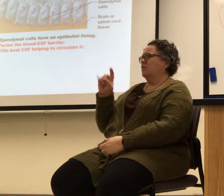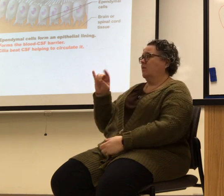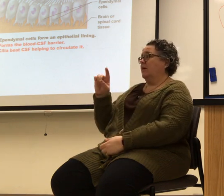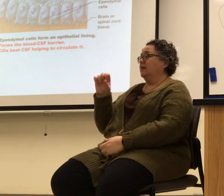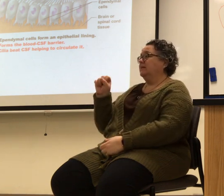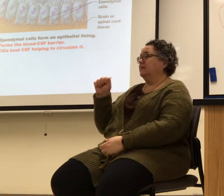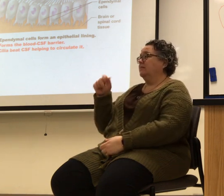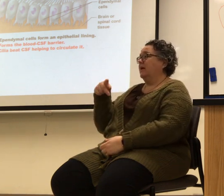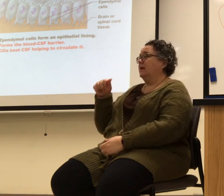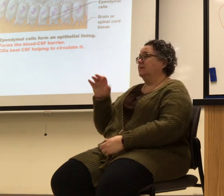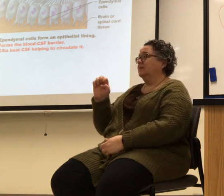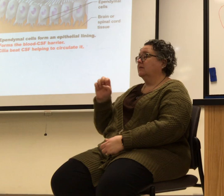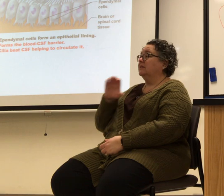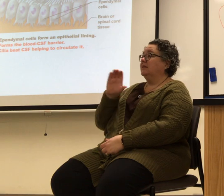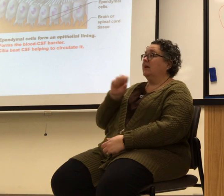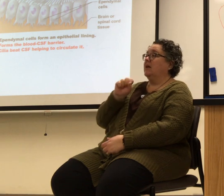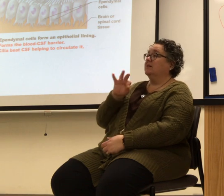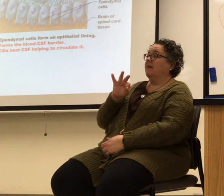CSF,